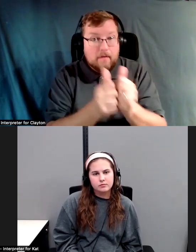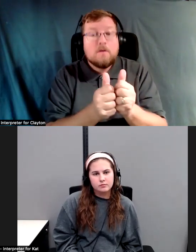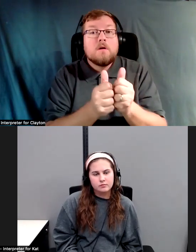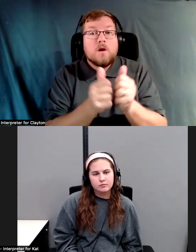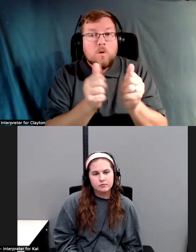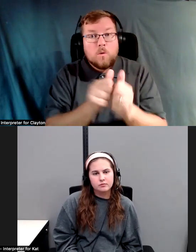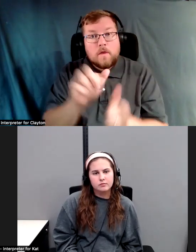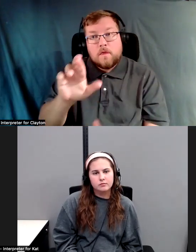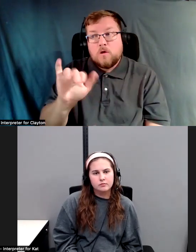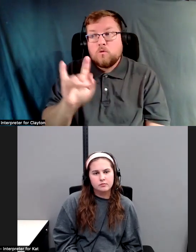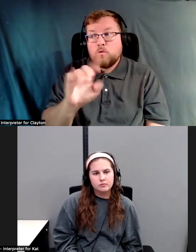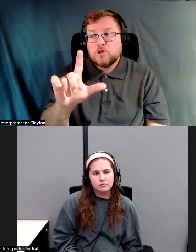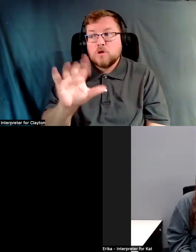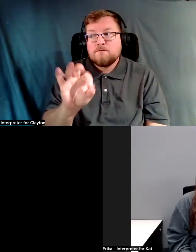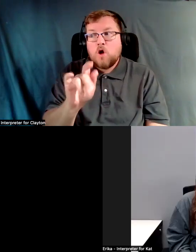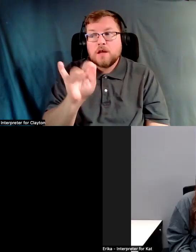Rachel Boston and.